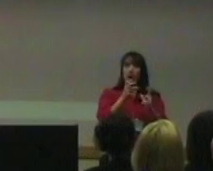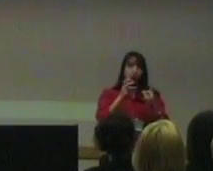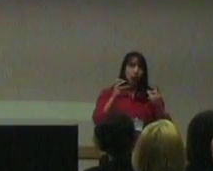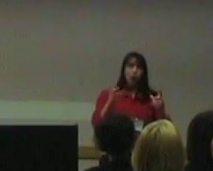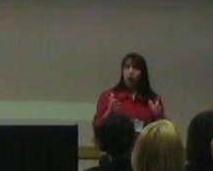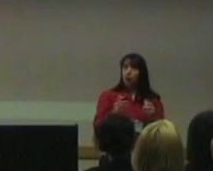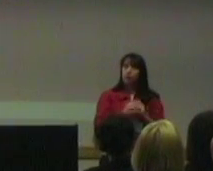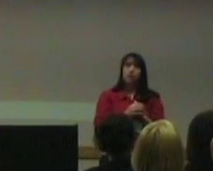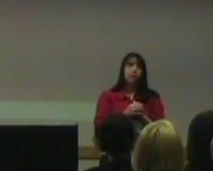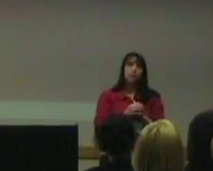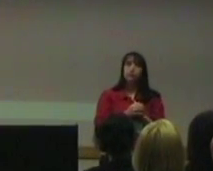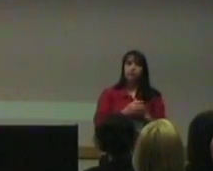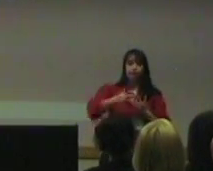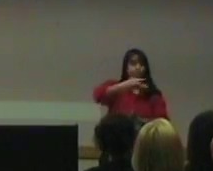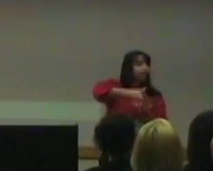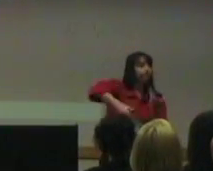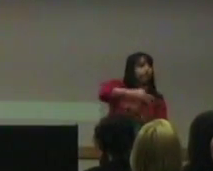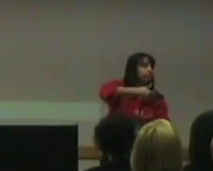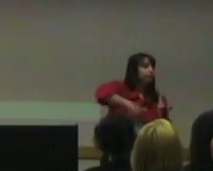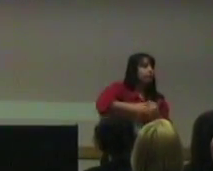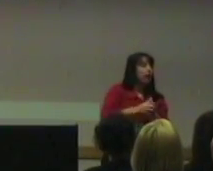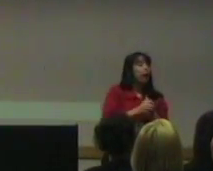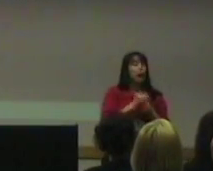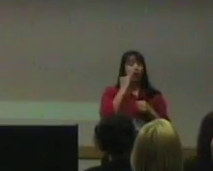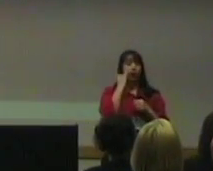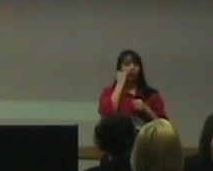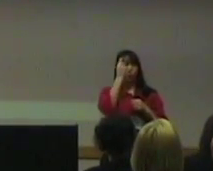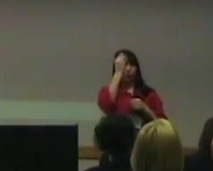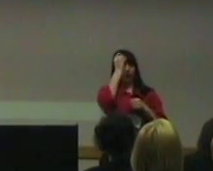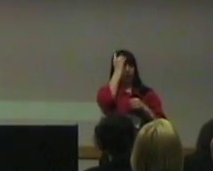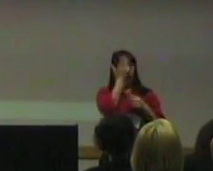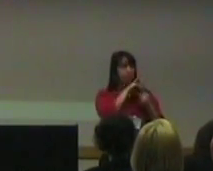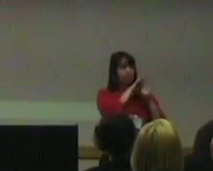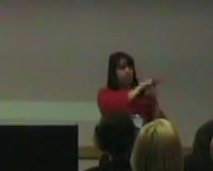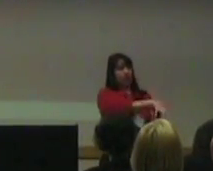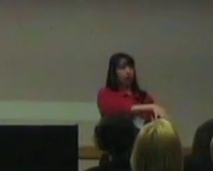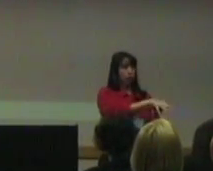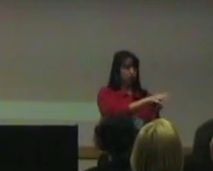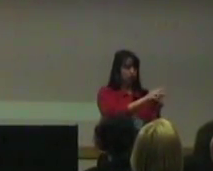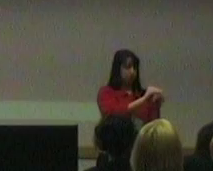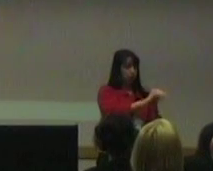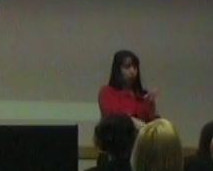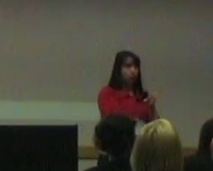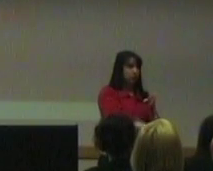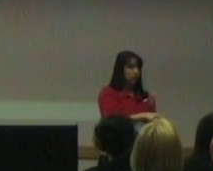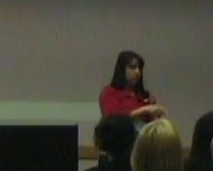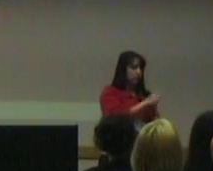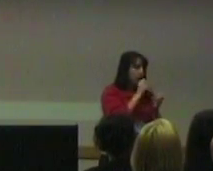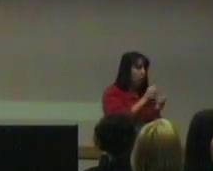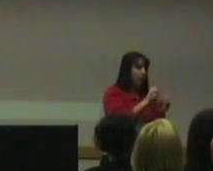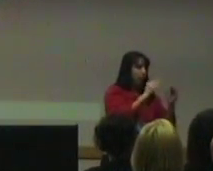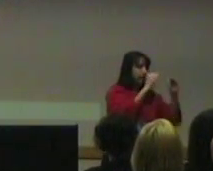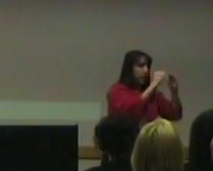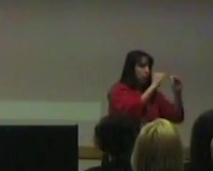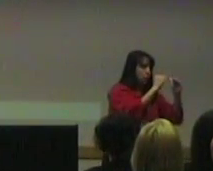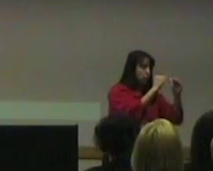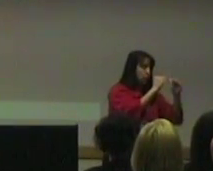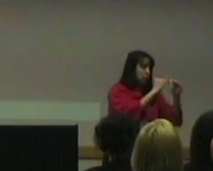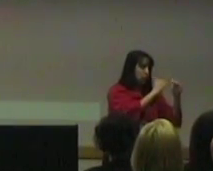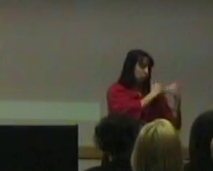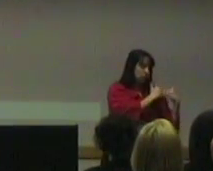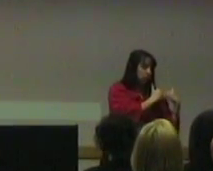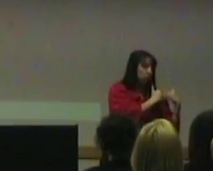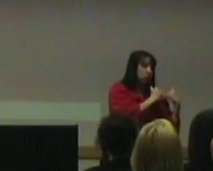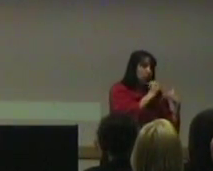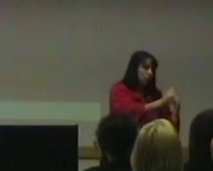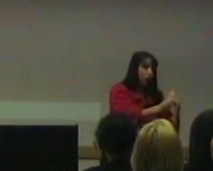there's just not a lot of opportunity, or there's just not that social ability.